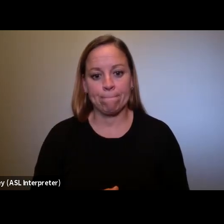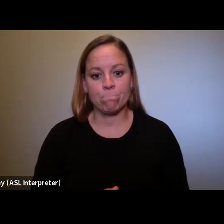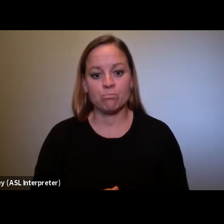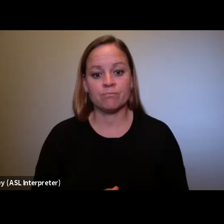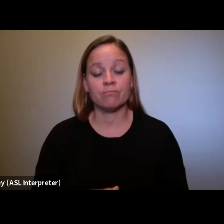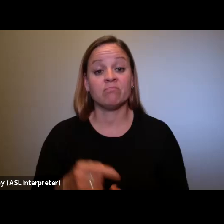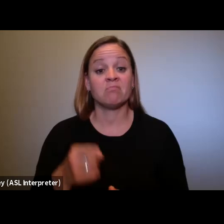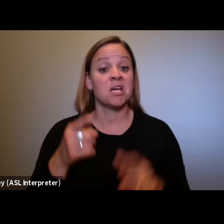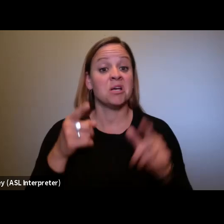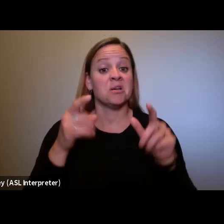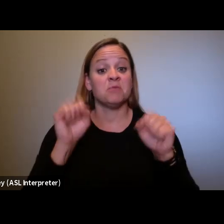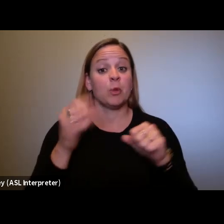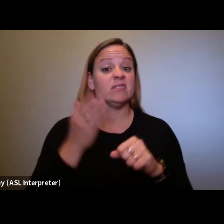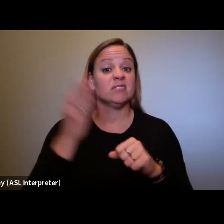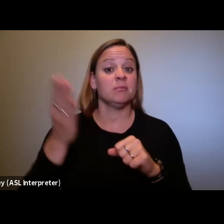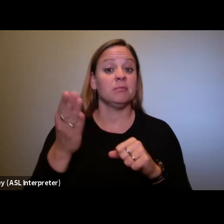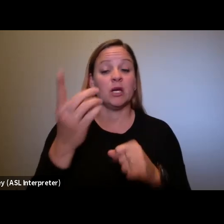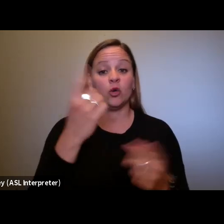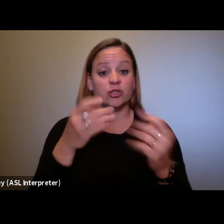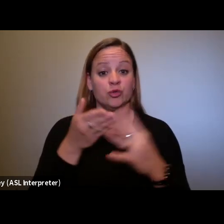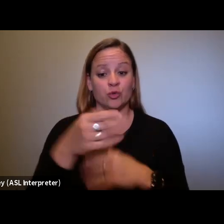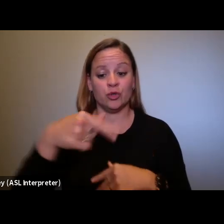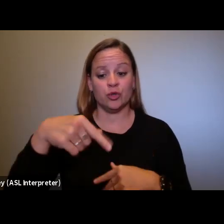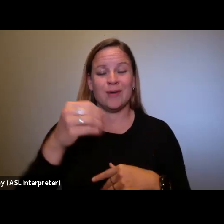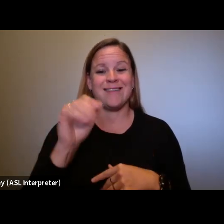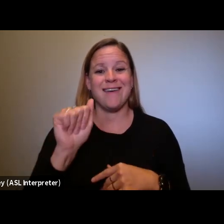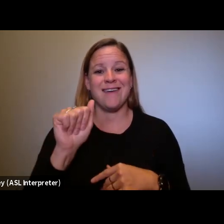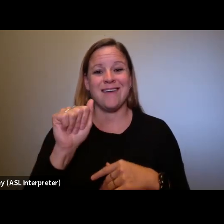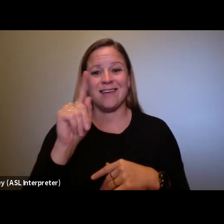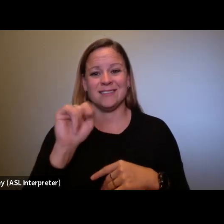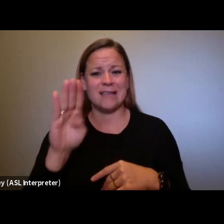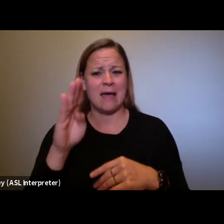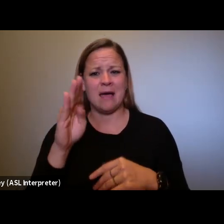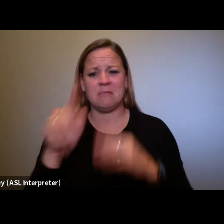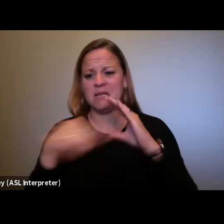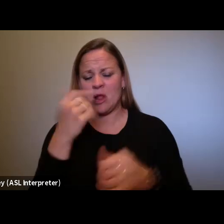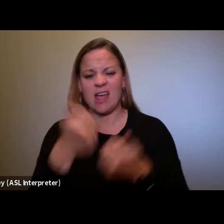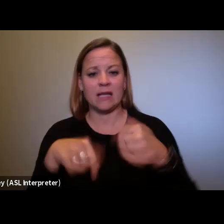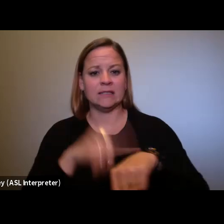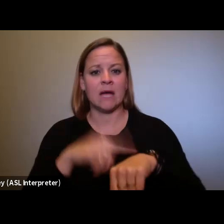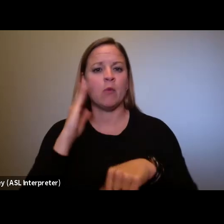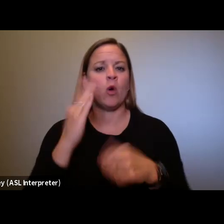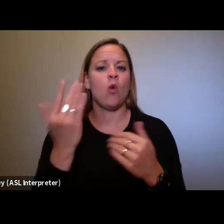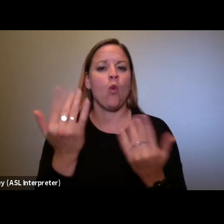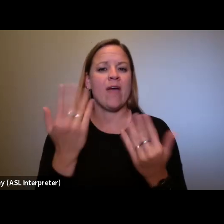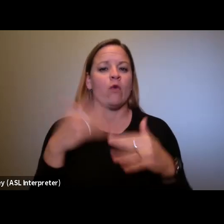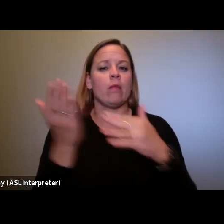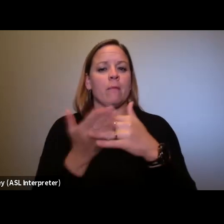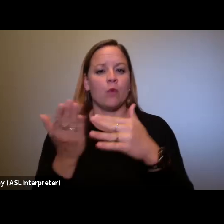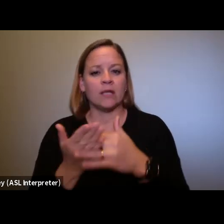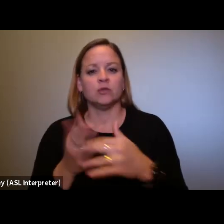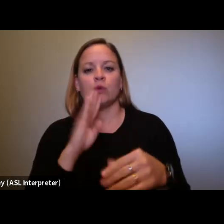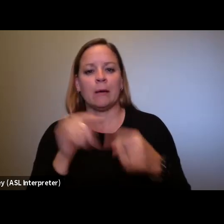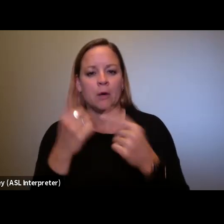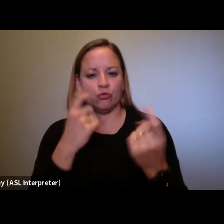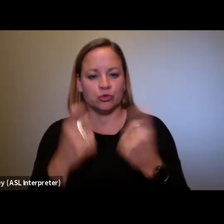You're welcome to submit questions, especially through the Q&A tab or email anytime, but we are going to wait for our Q&A breaks to address them. The